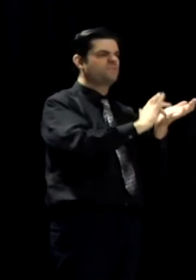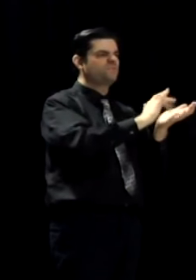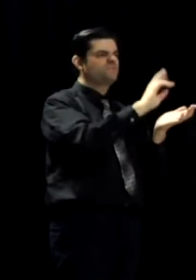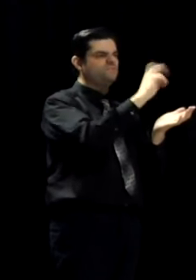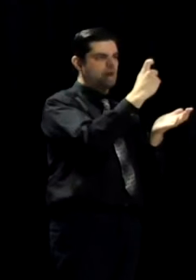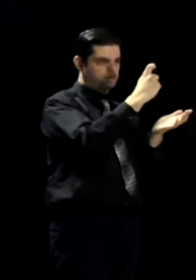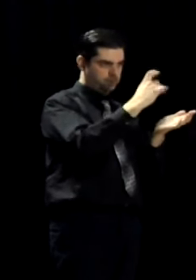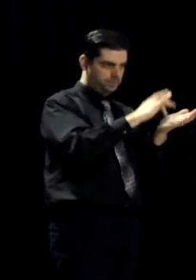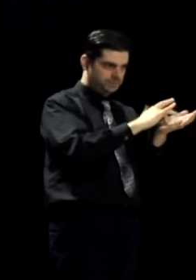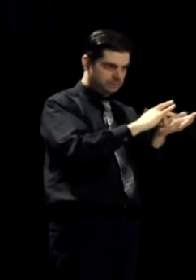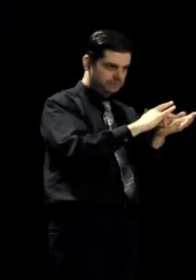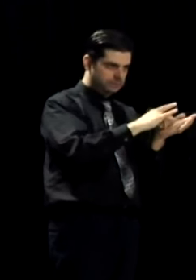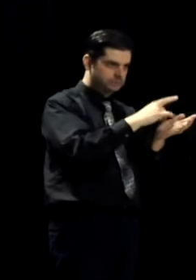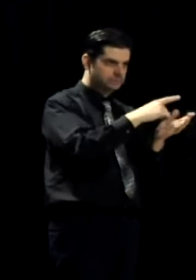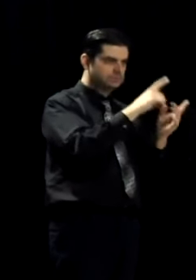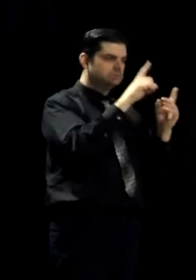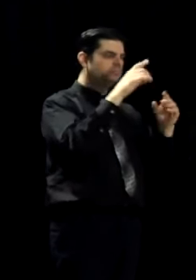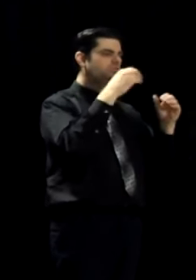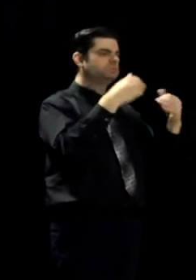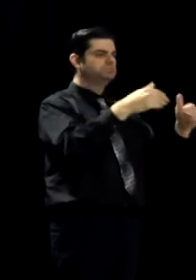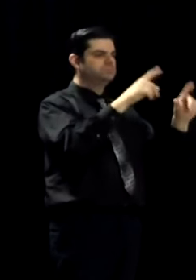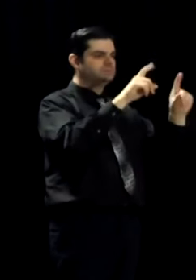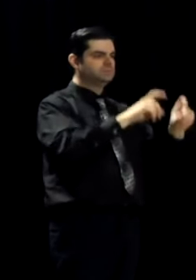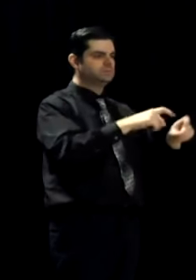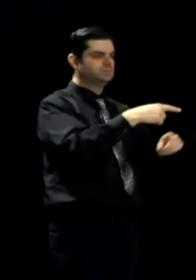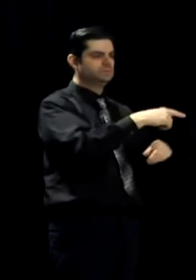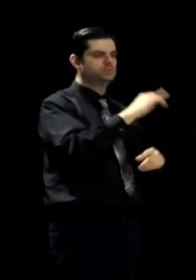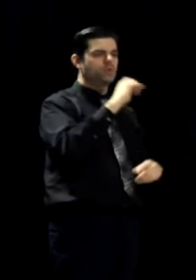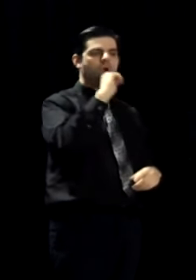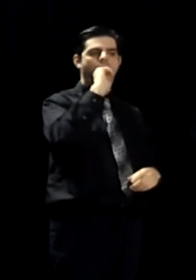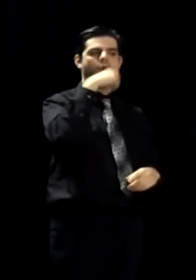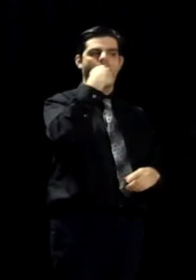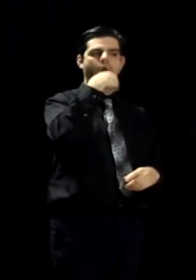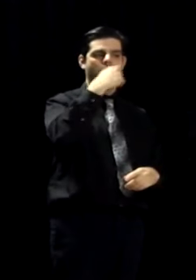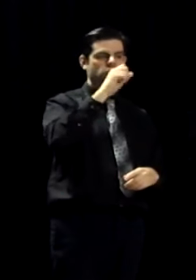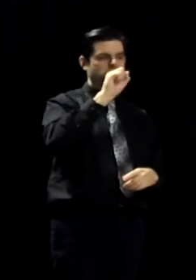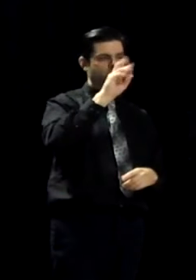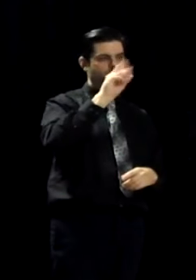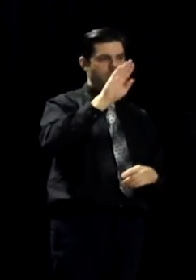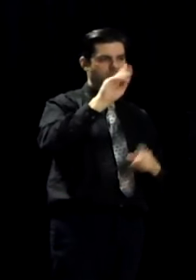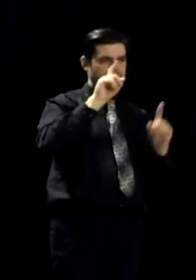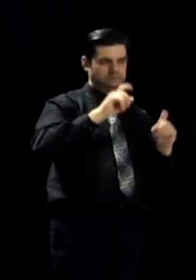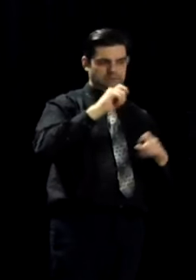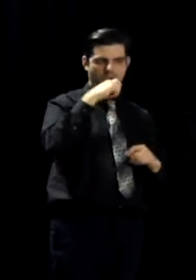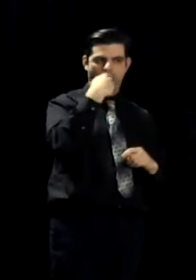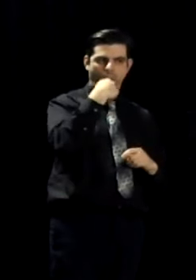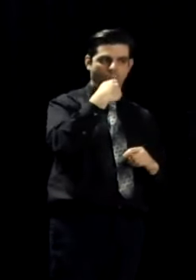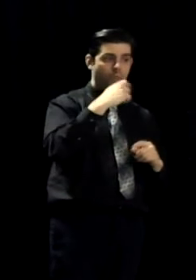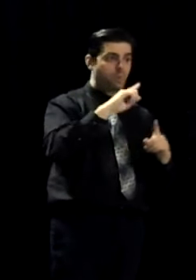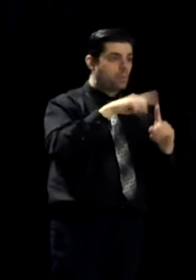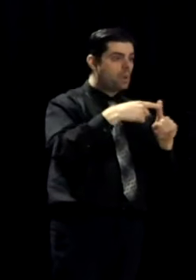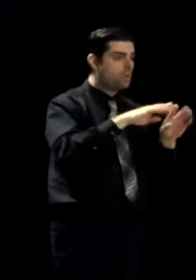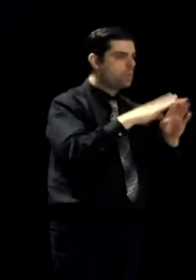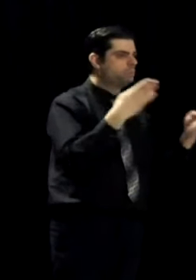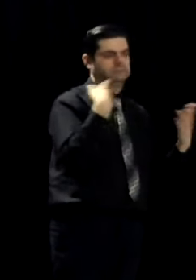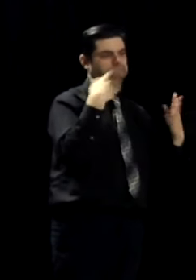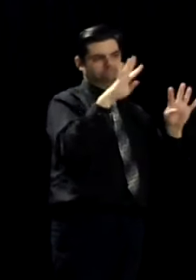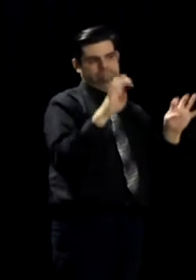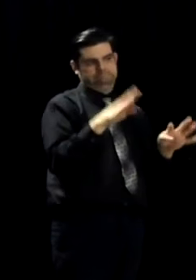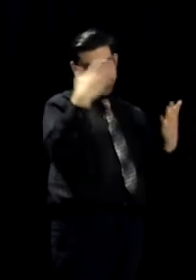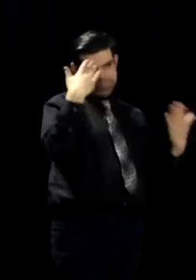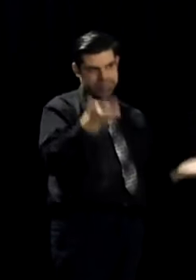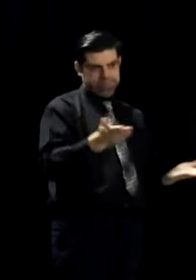swab test. So I'm not sure exactly how they're all going to roll out in the timing, but you may have got one of the first ones